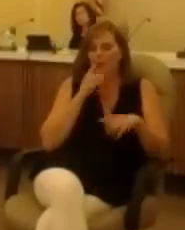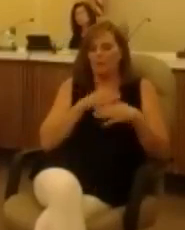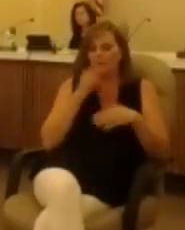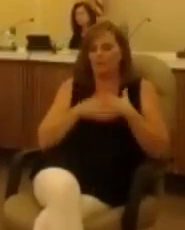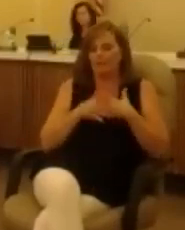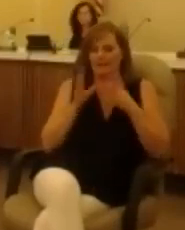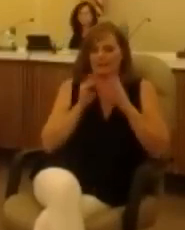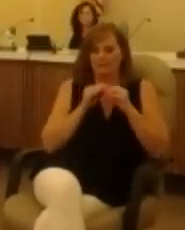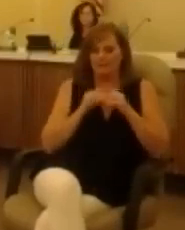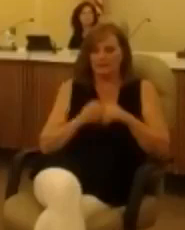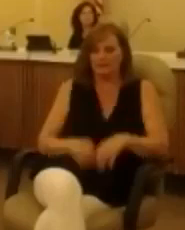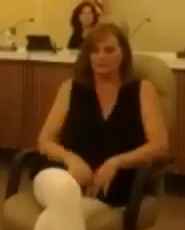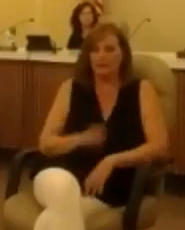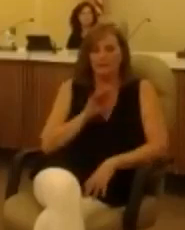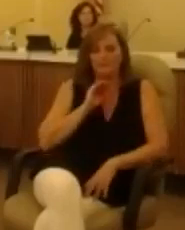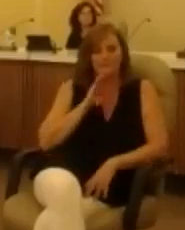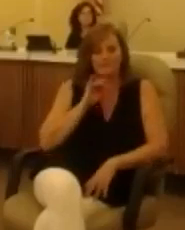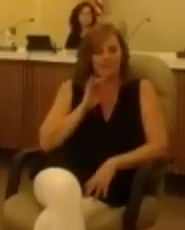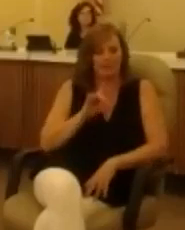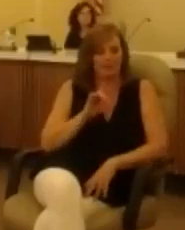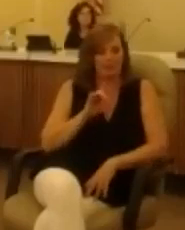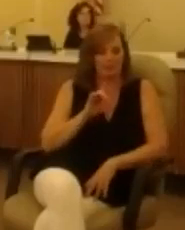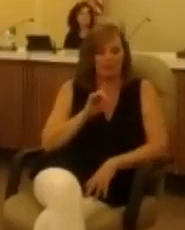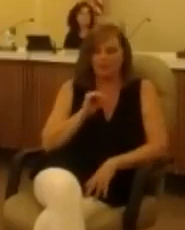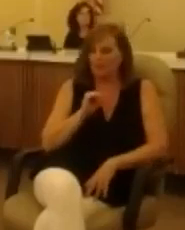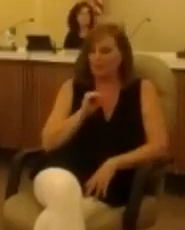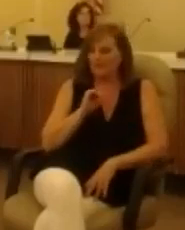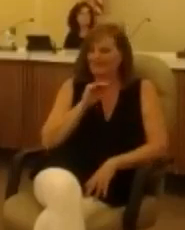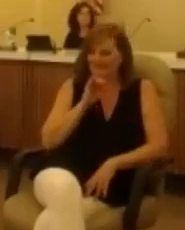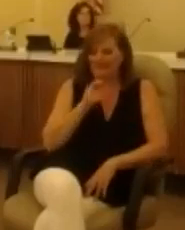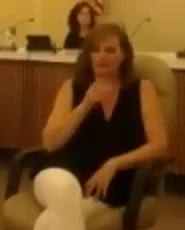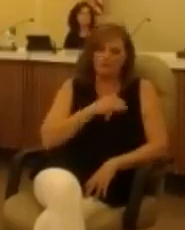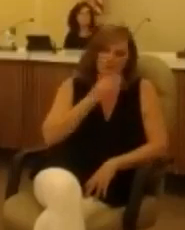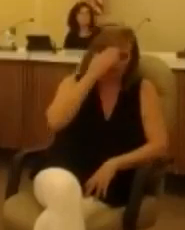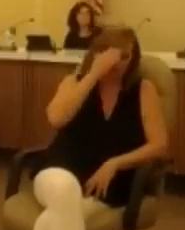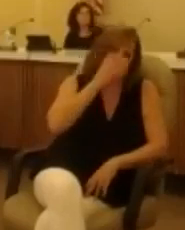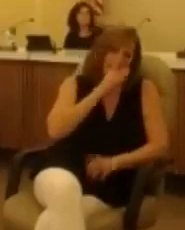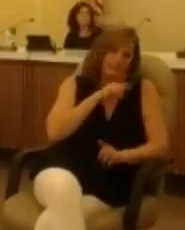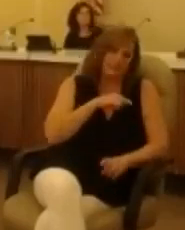Bill Cashin would know that answer, or again, is to the best of his knowledge.